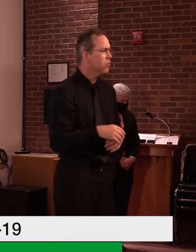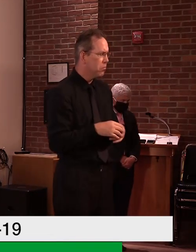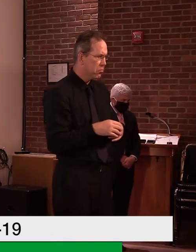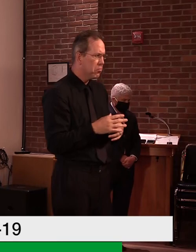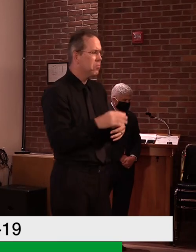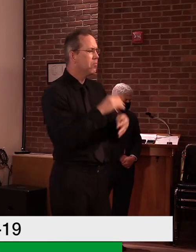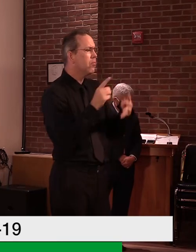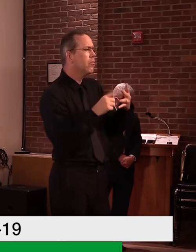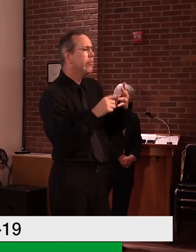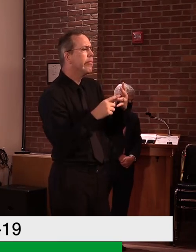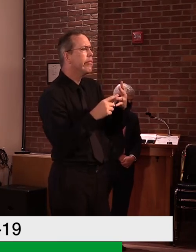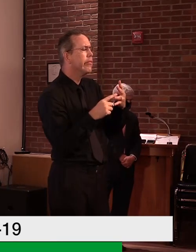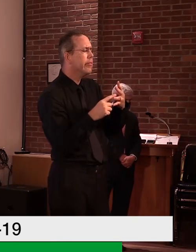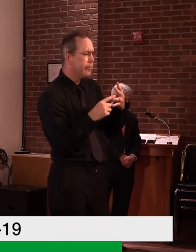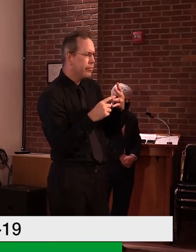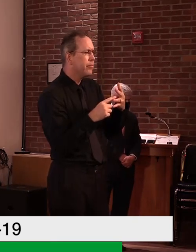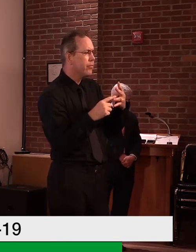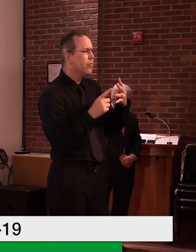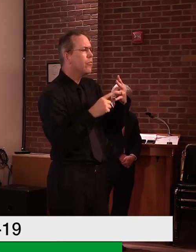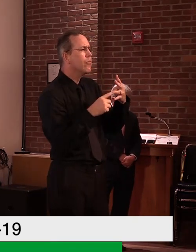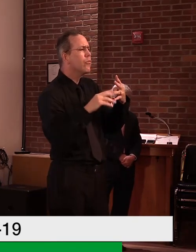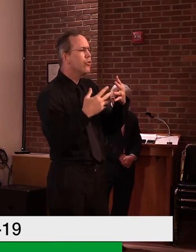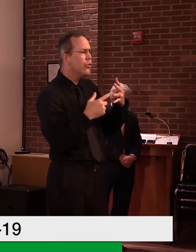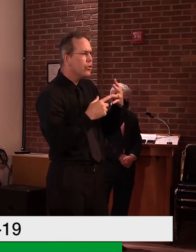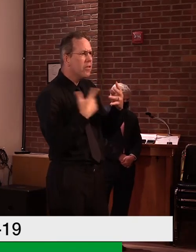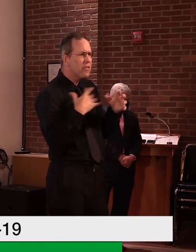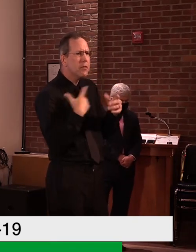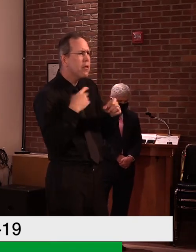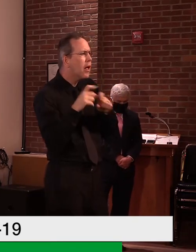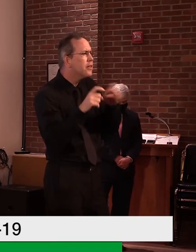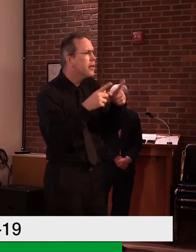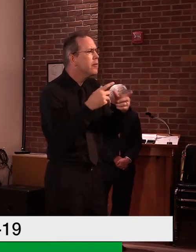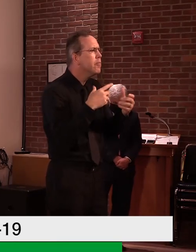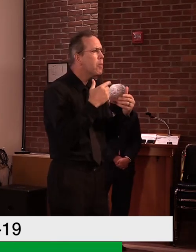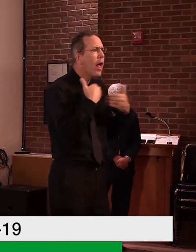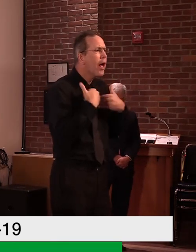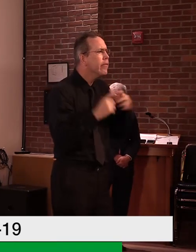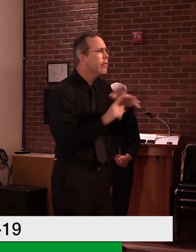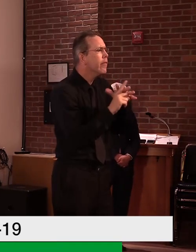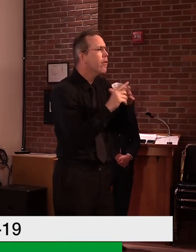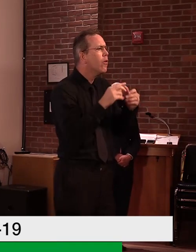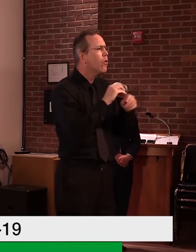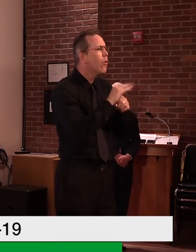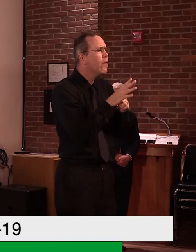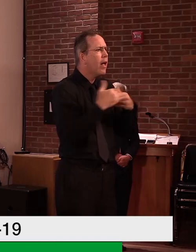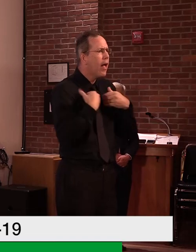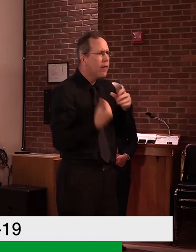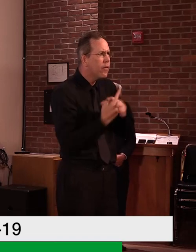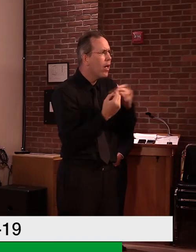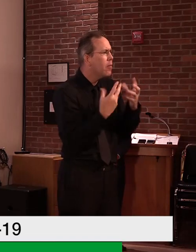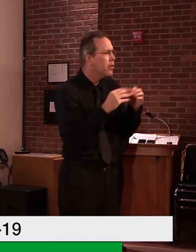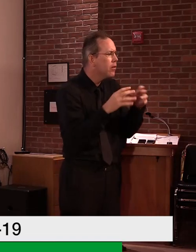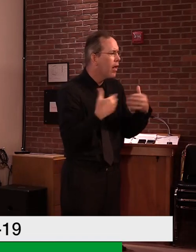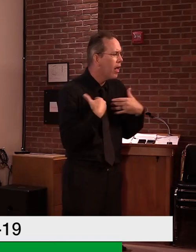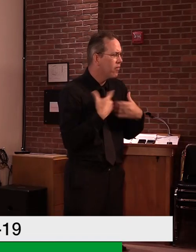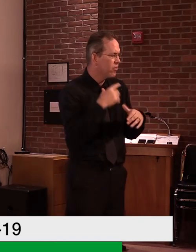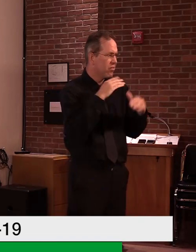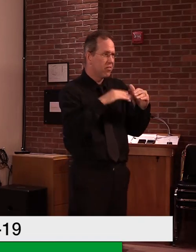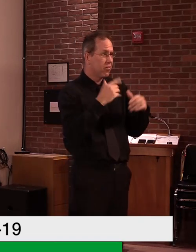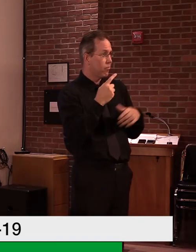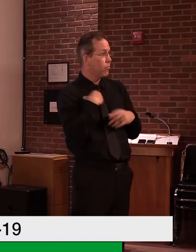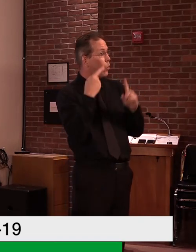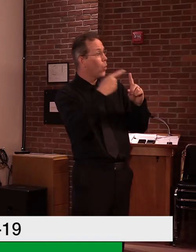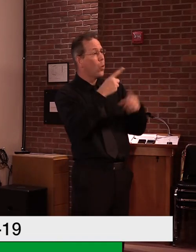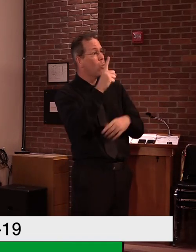Vermont. Regarding our test positivity rate, our rolling average is again under 1% this week, safely below our guardrail